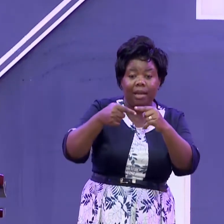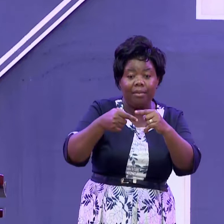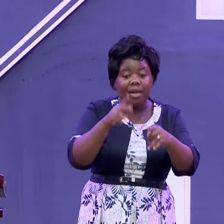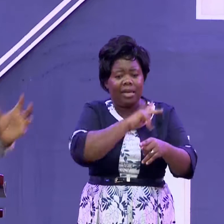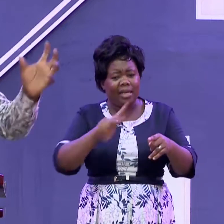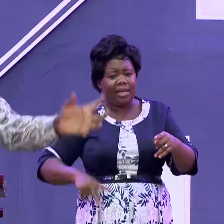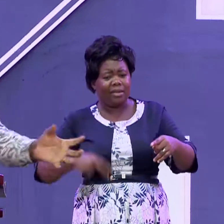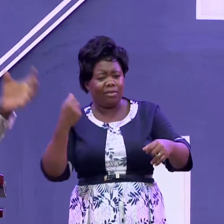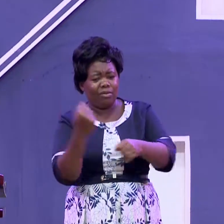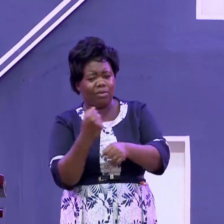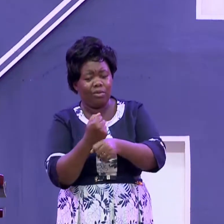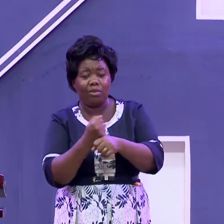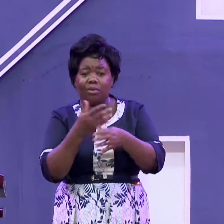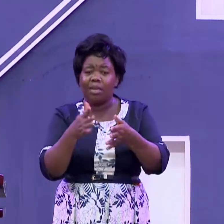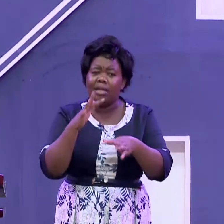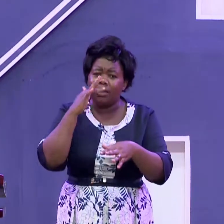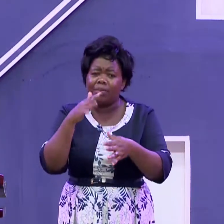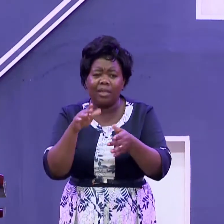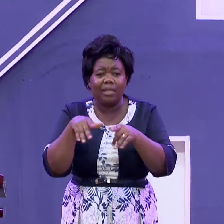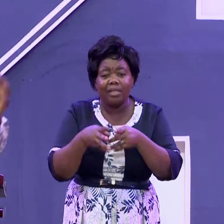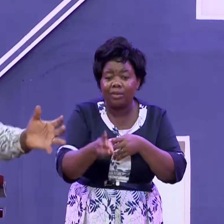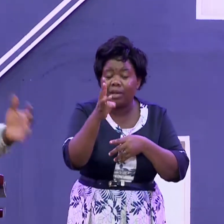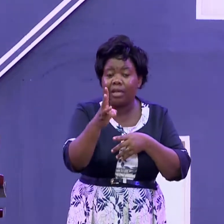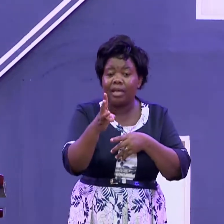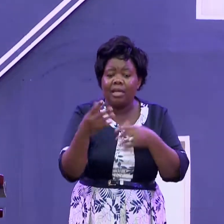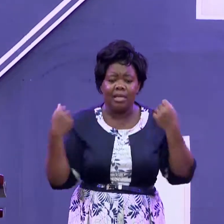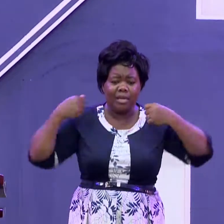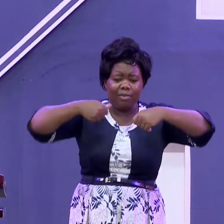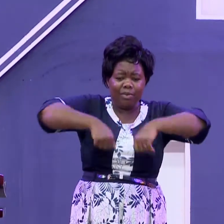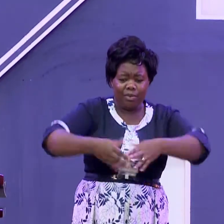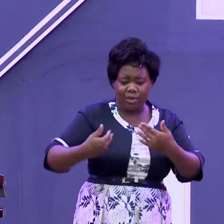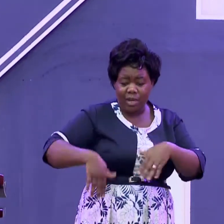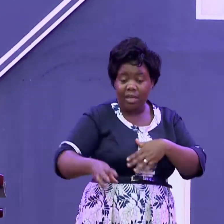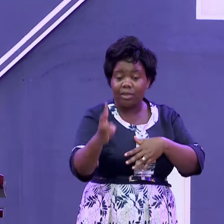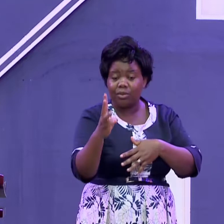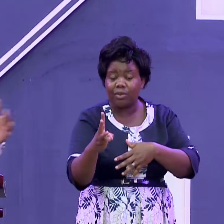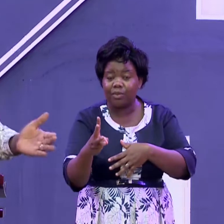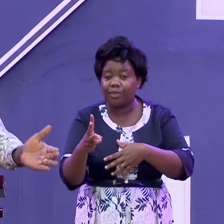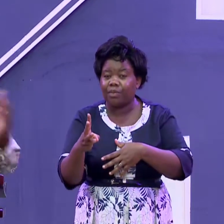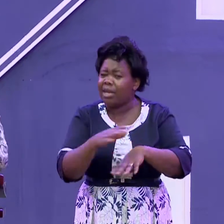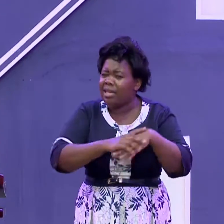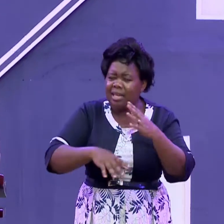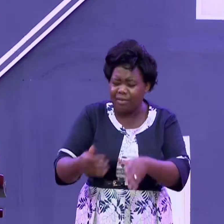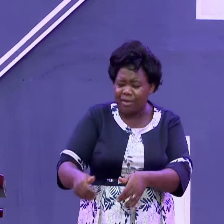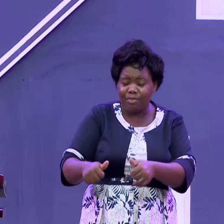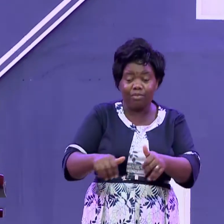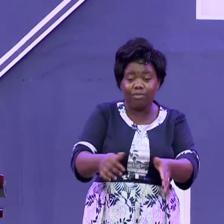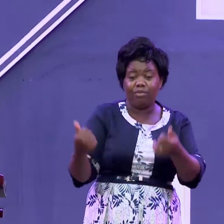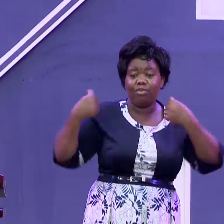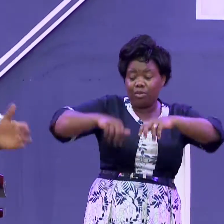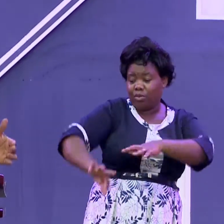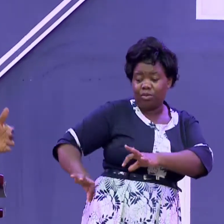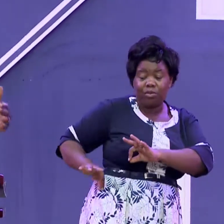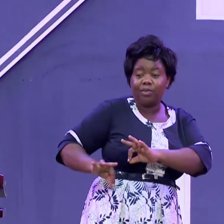Things work this way. Boogera bwebati. They speak like this. Bambala bwebati. This is how they dress. Toyambala bwotyo. You do not dress